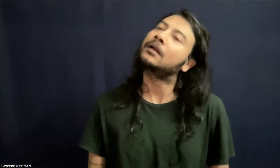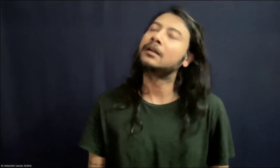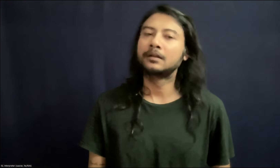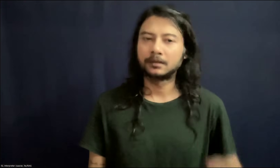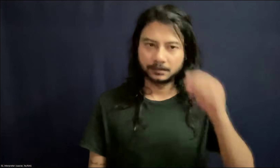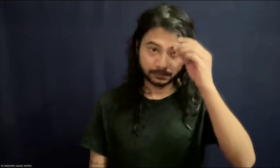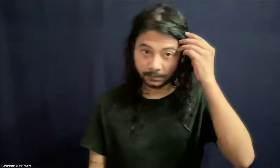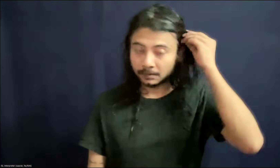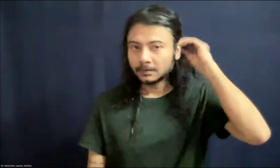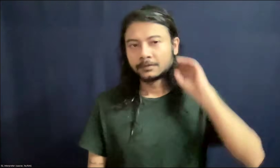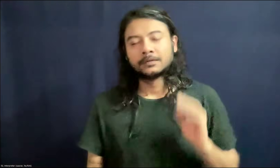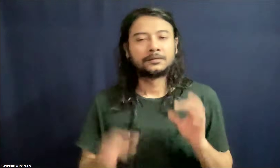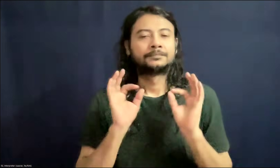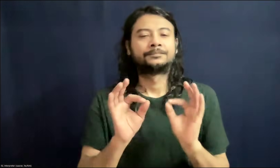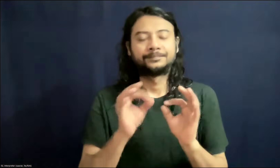Hare Krishna, everyone.